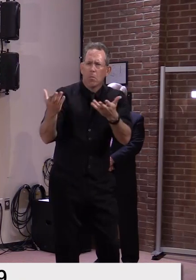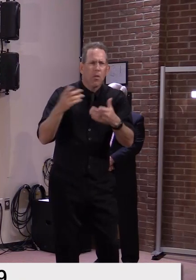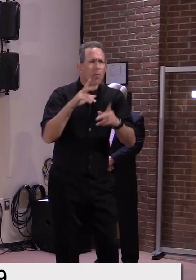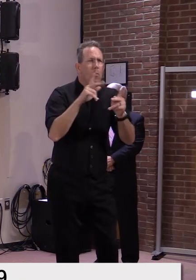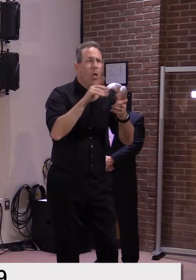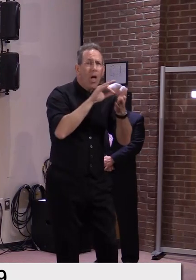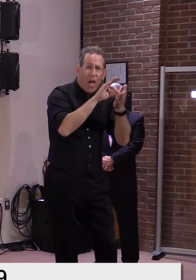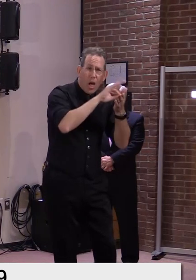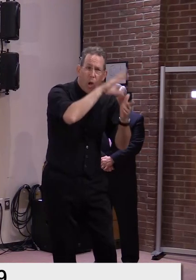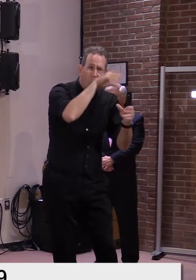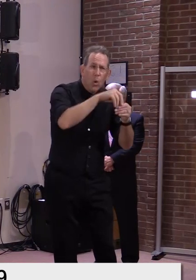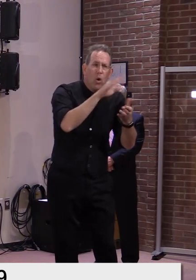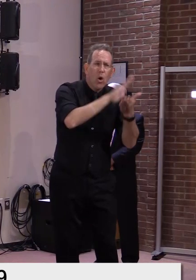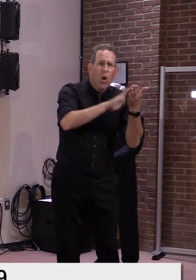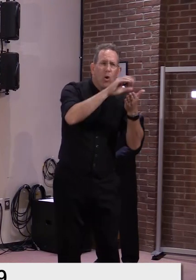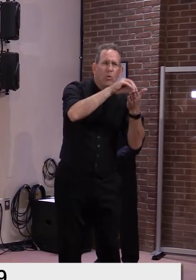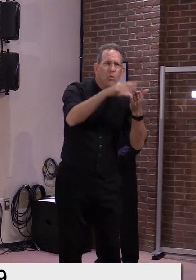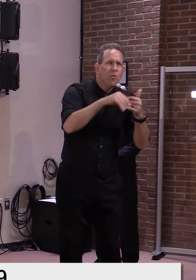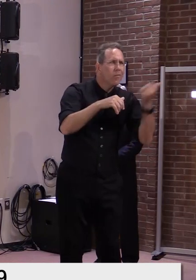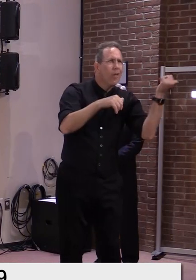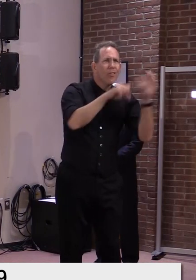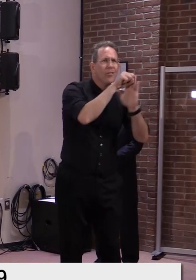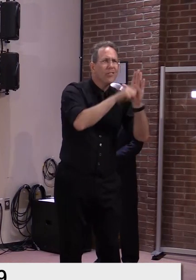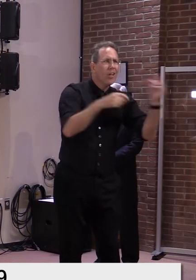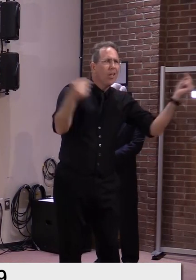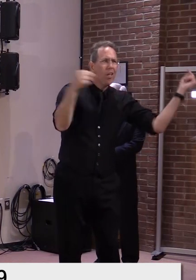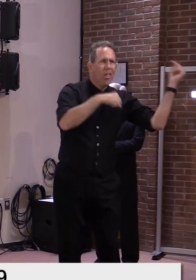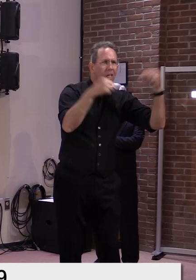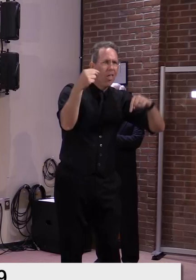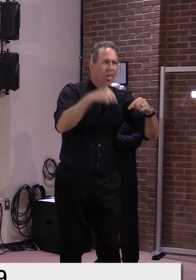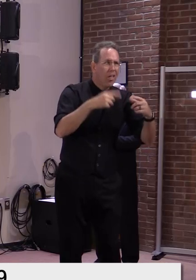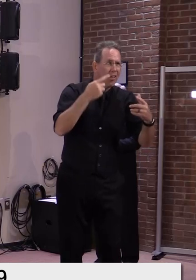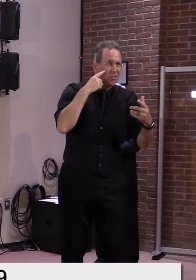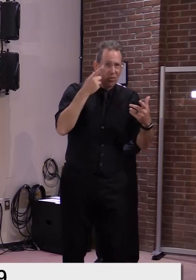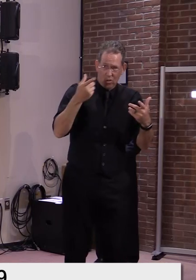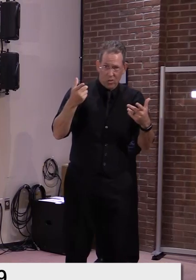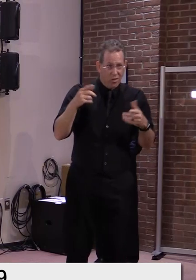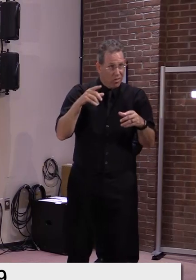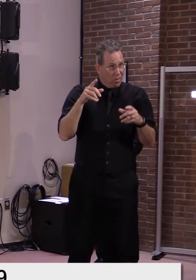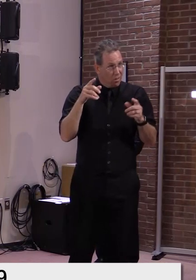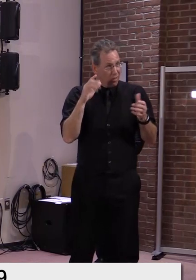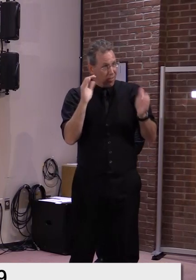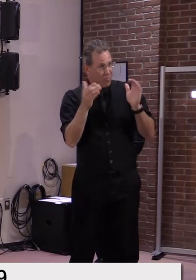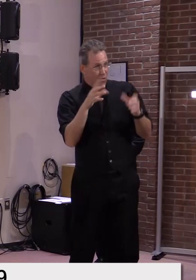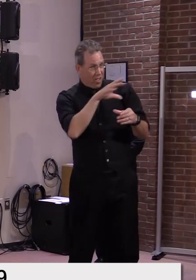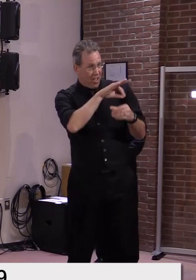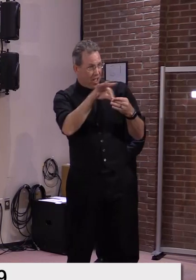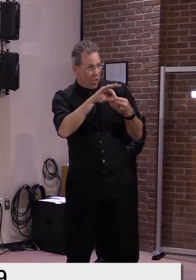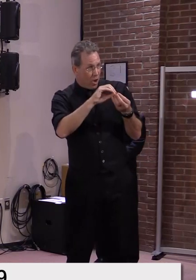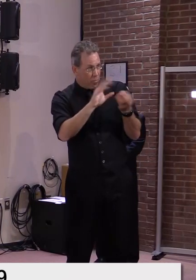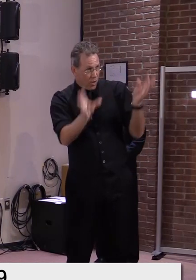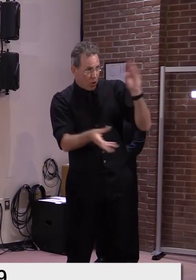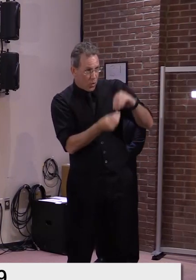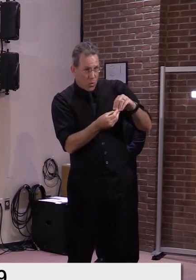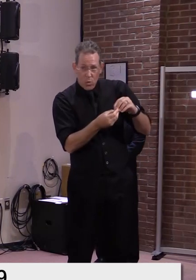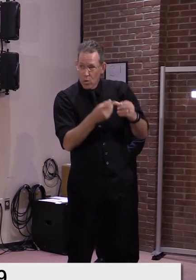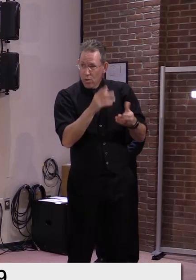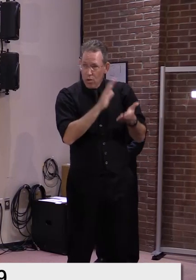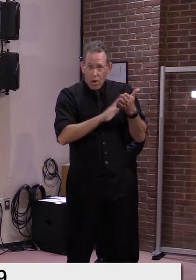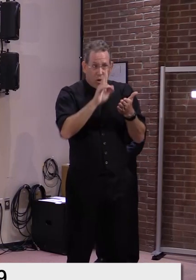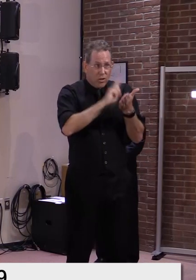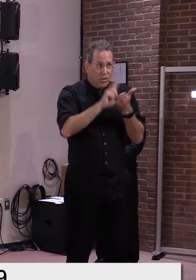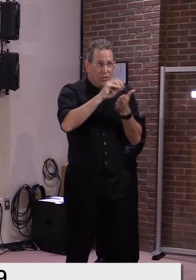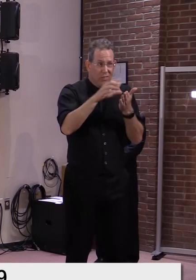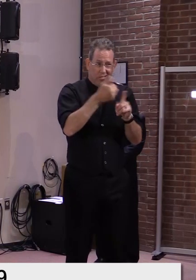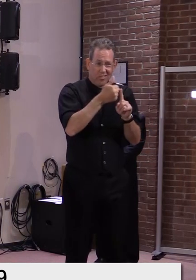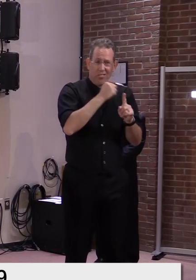vaccinated to the eligible population of Vermonters, and technically they're not Vermonters, so are they counted in there as if